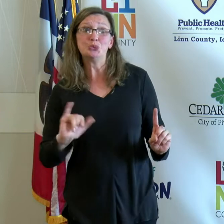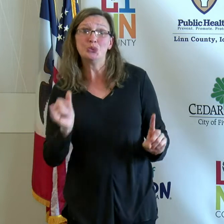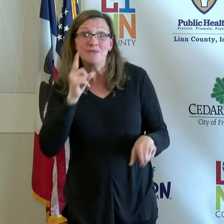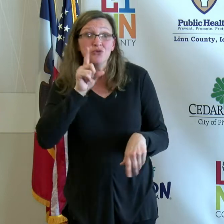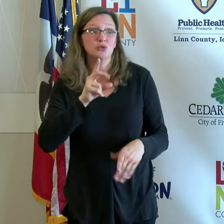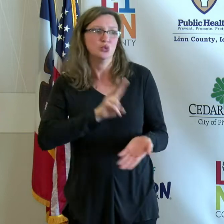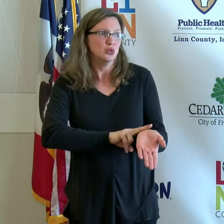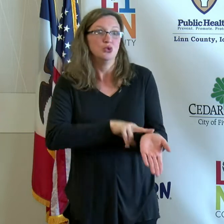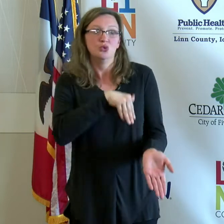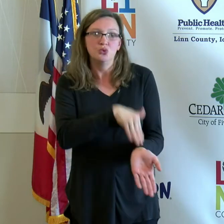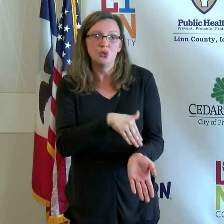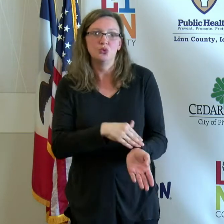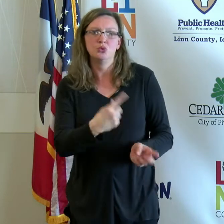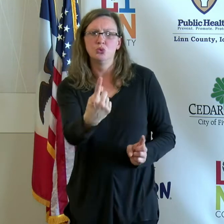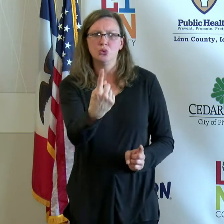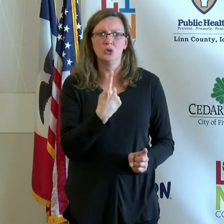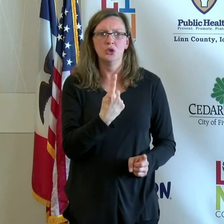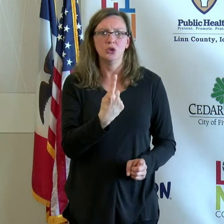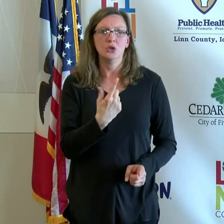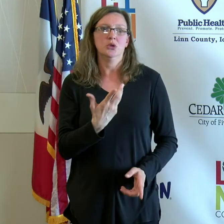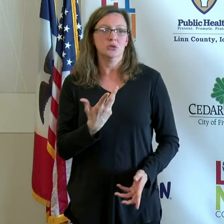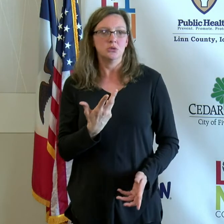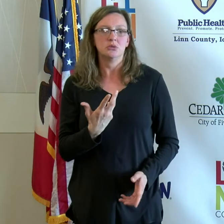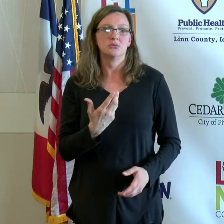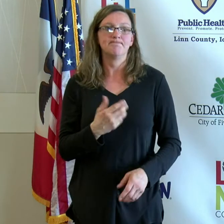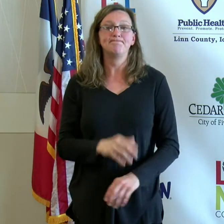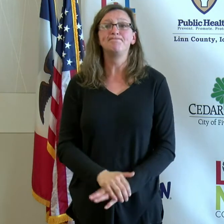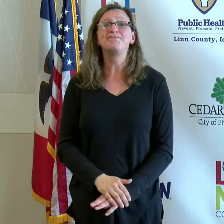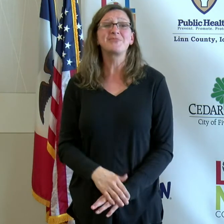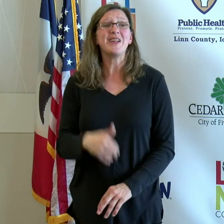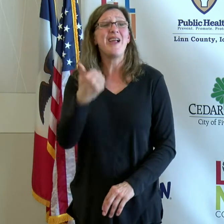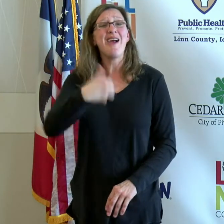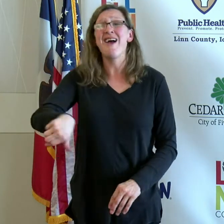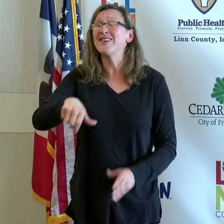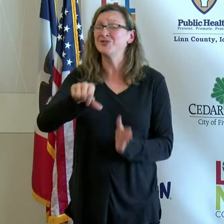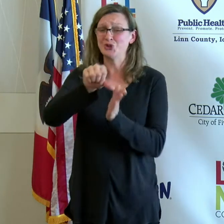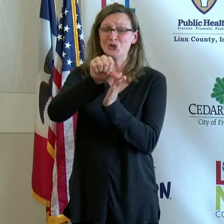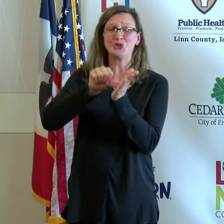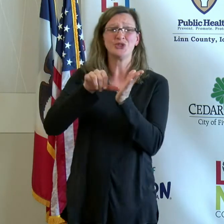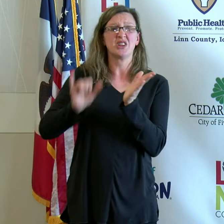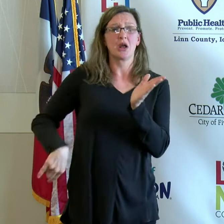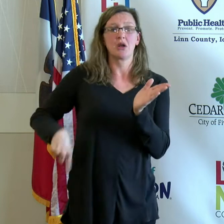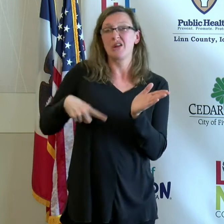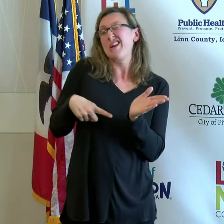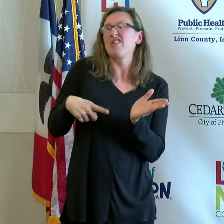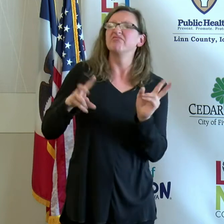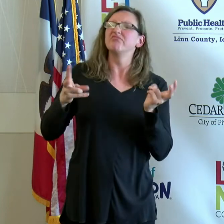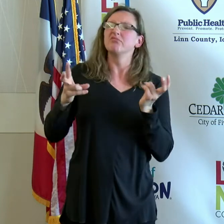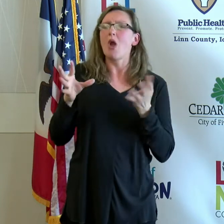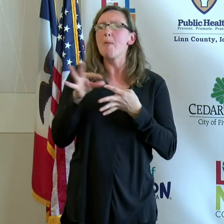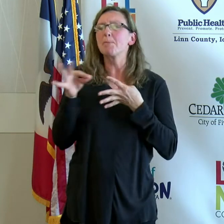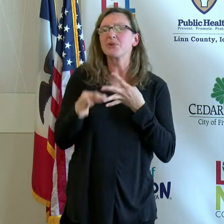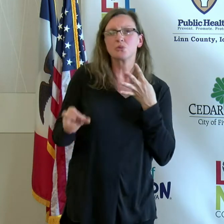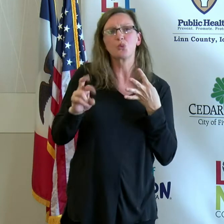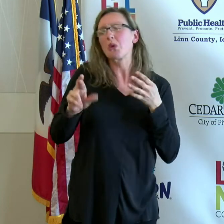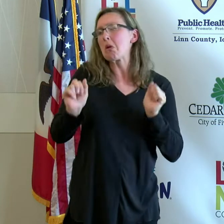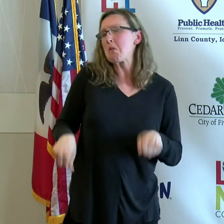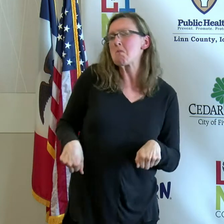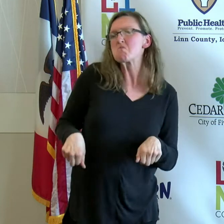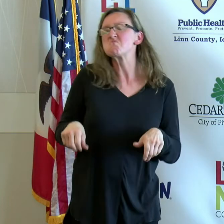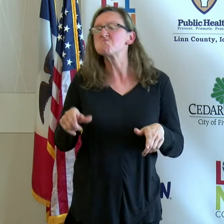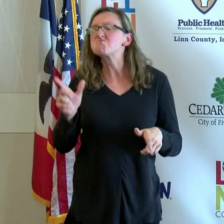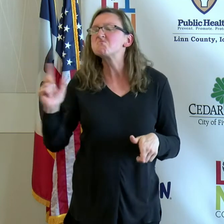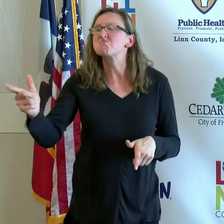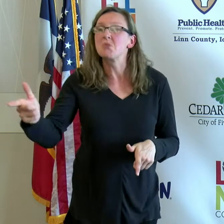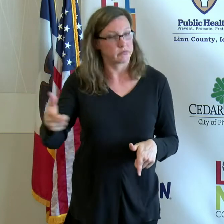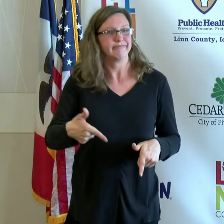after this event. That was not only to do safety and prevent the spread and transmission of the contagion, but also to reduce the amount